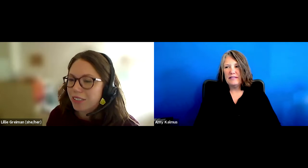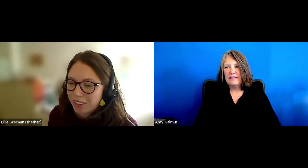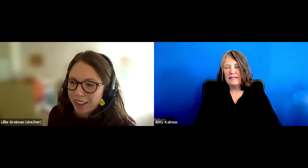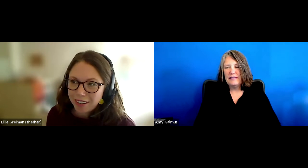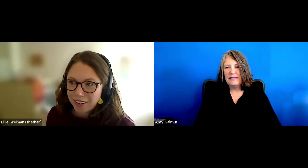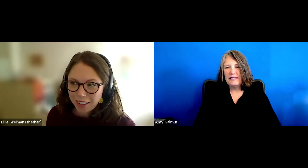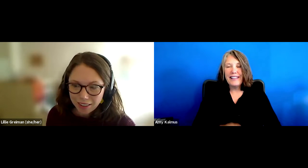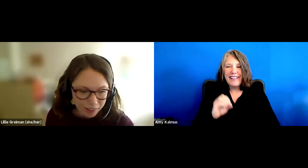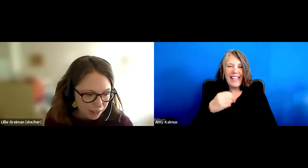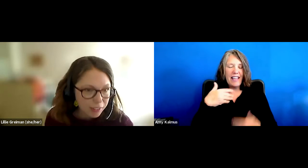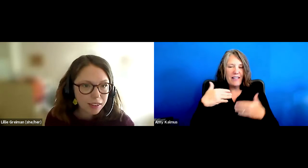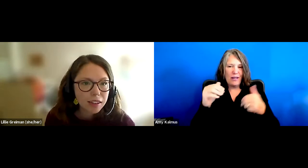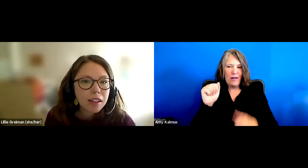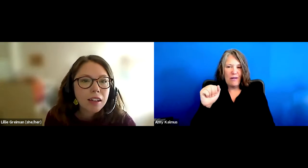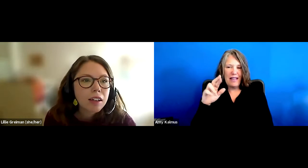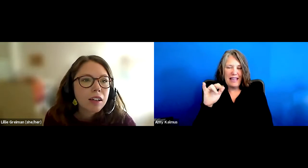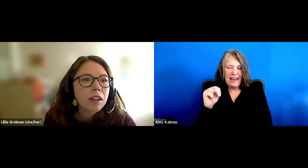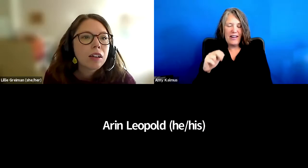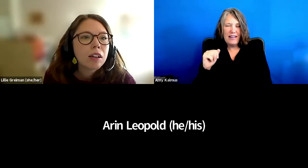Yeah. Oh, go ahead, Aaron. Yeah. Oh.